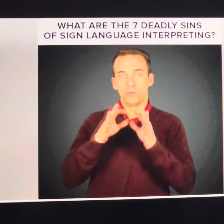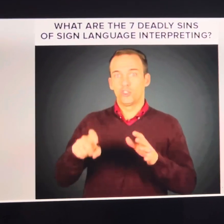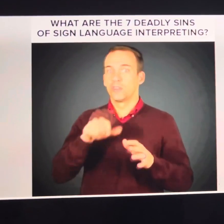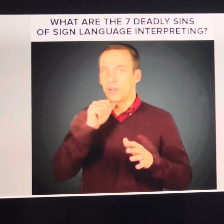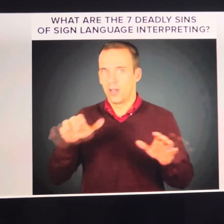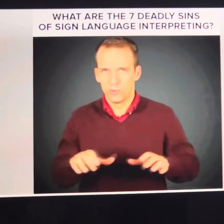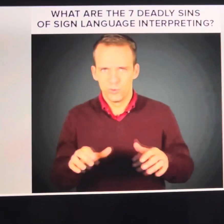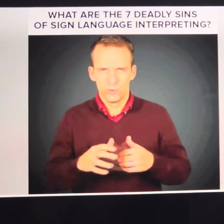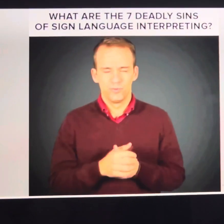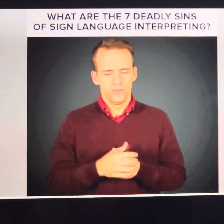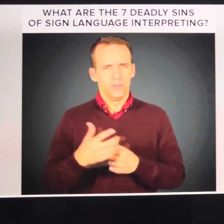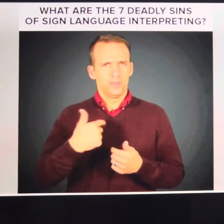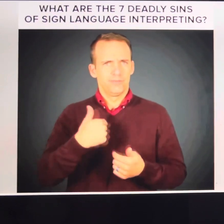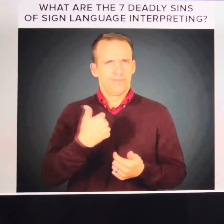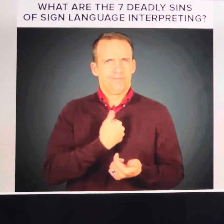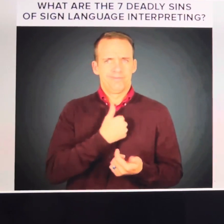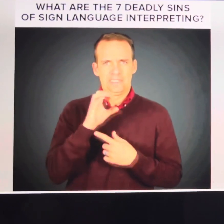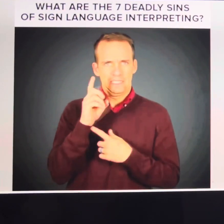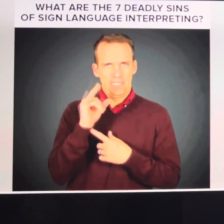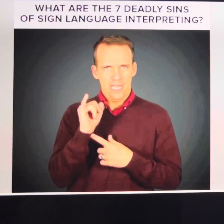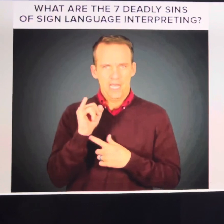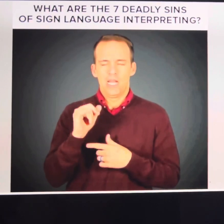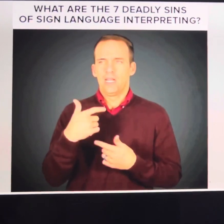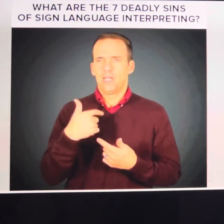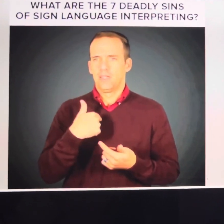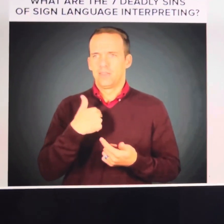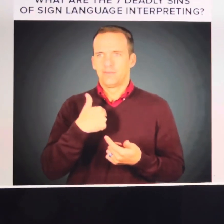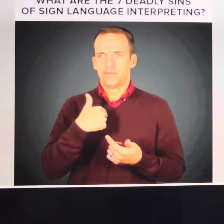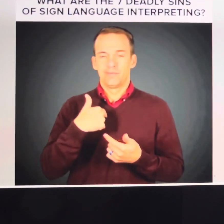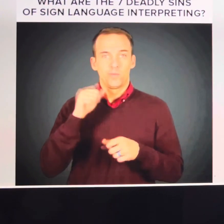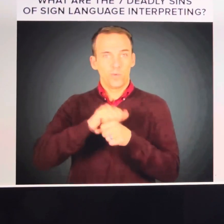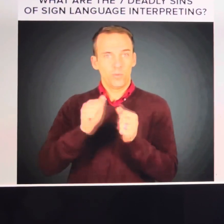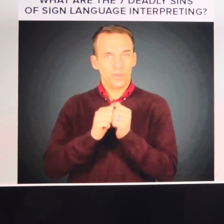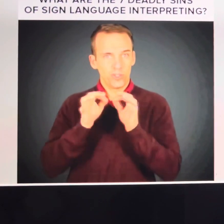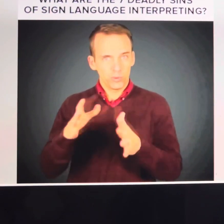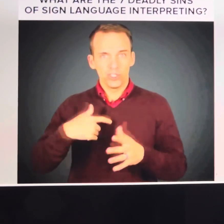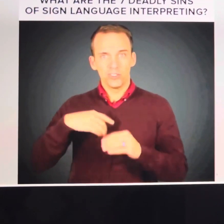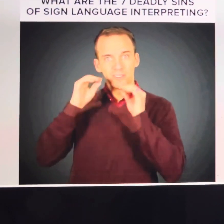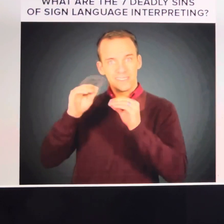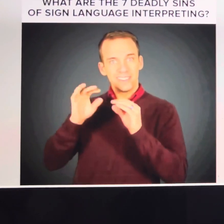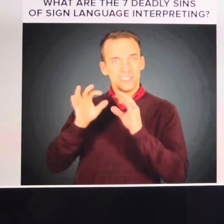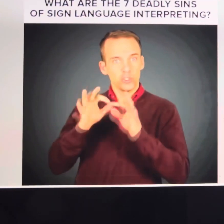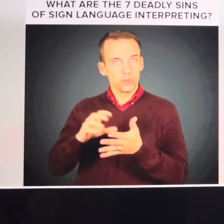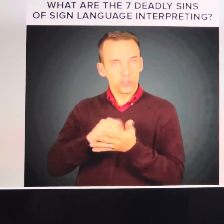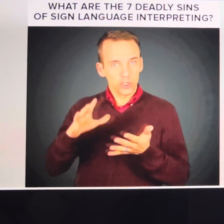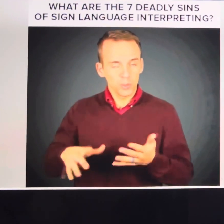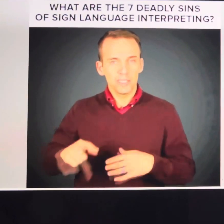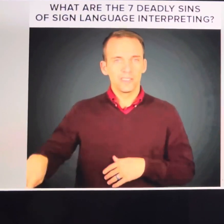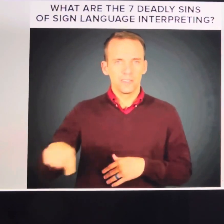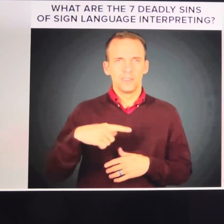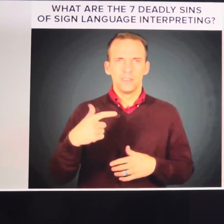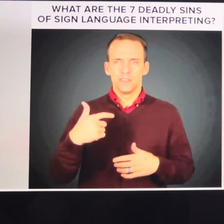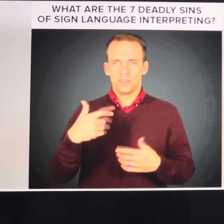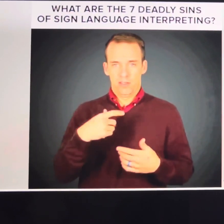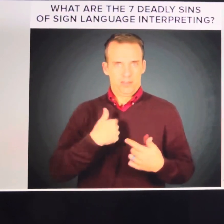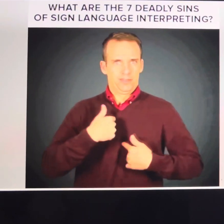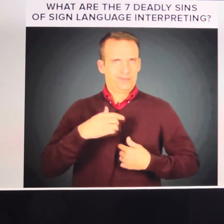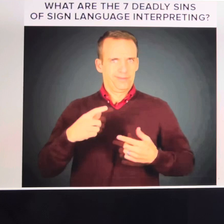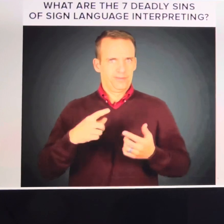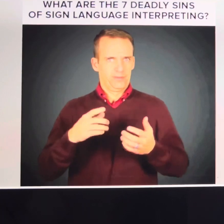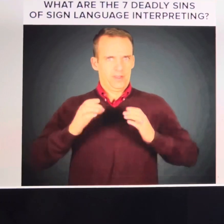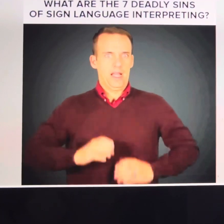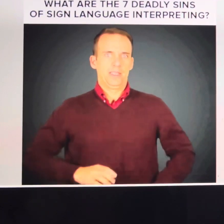go through a list of things that you shouldn't do as an interpreter. I am a CDI, and I teach interpreters